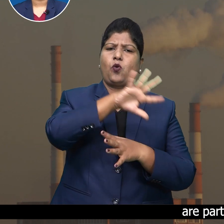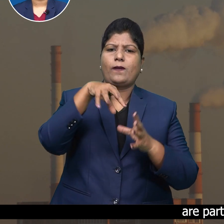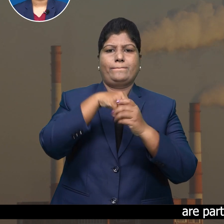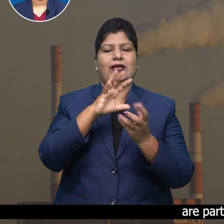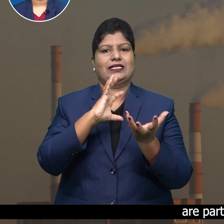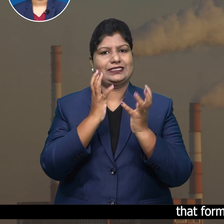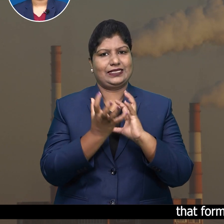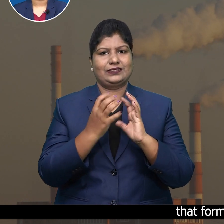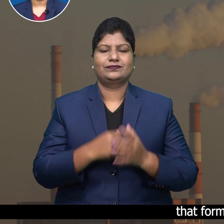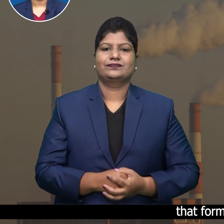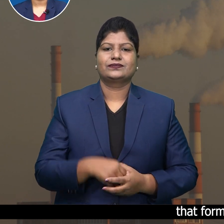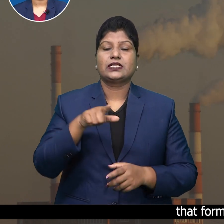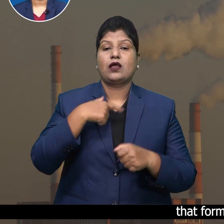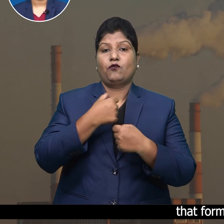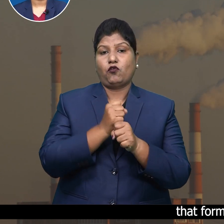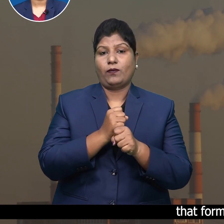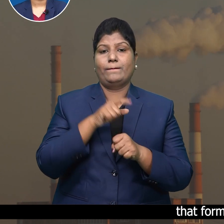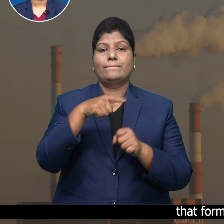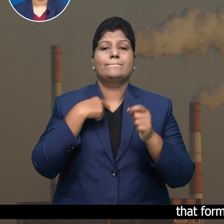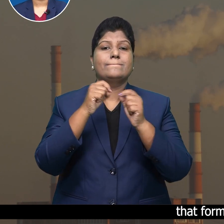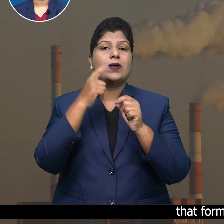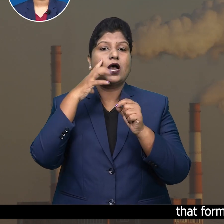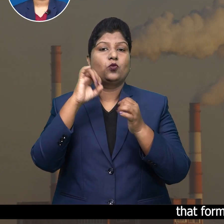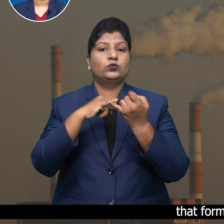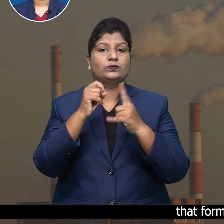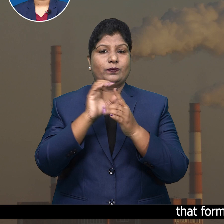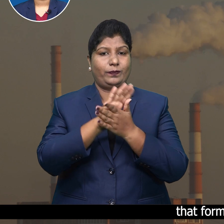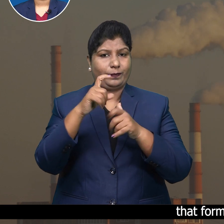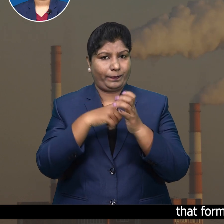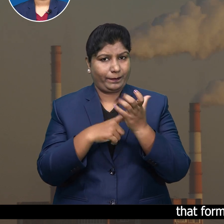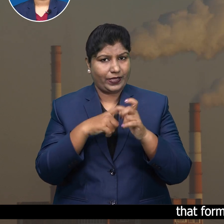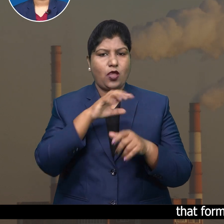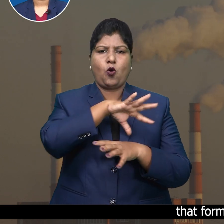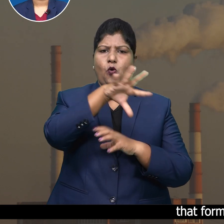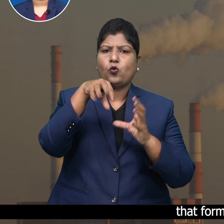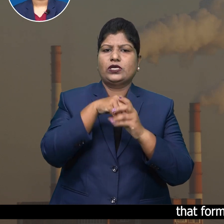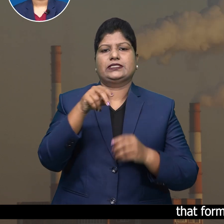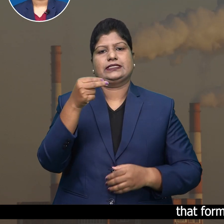earth that form the biosphere.